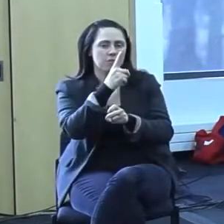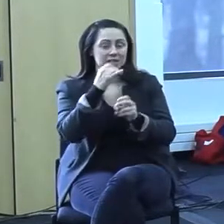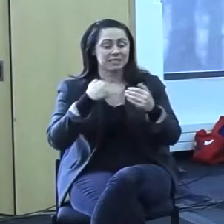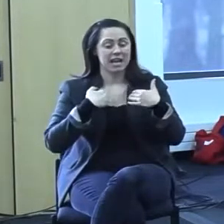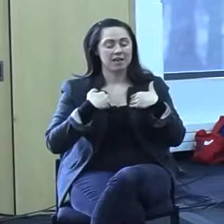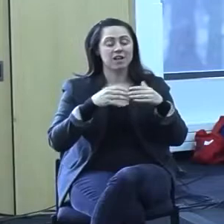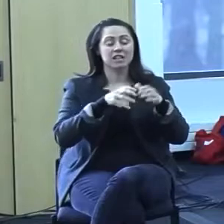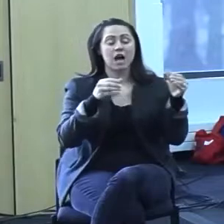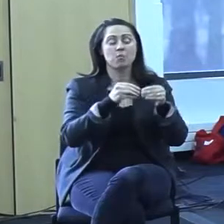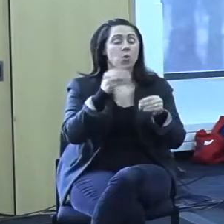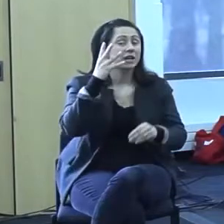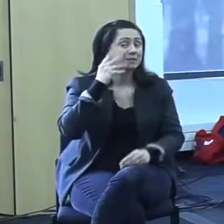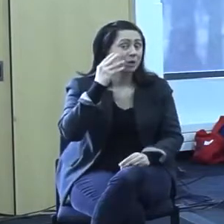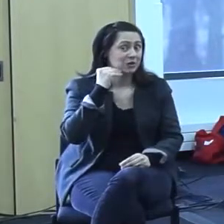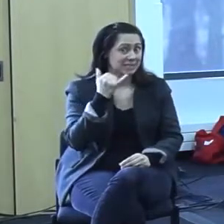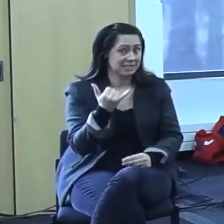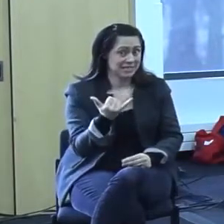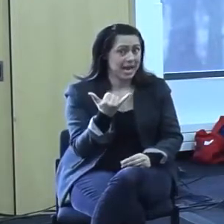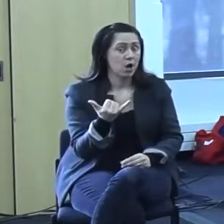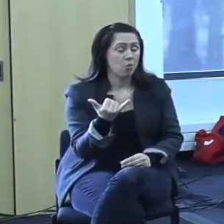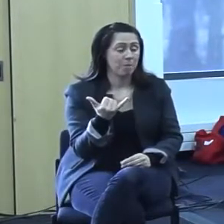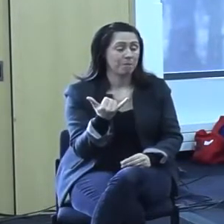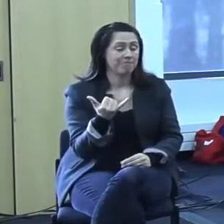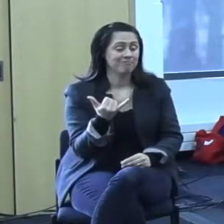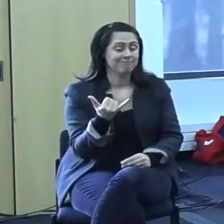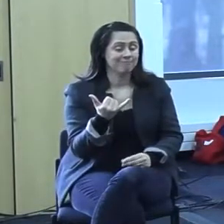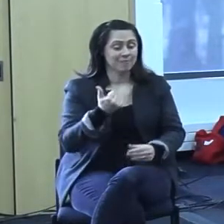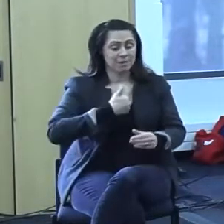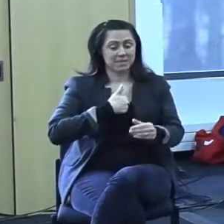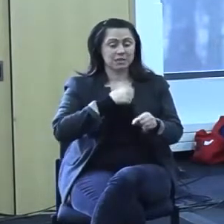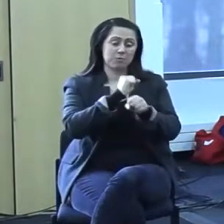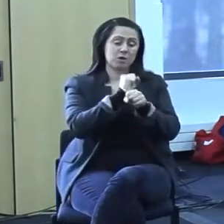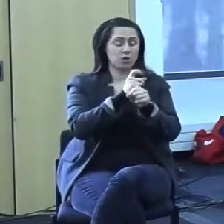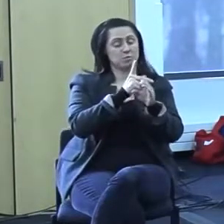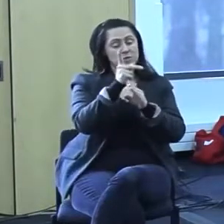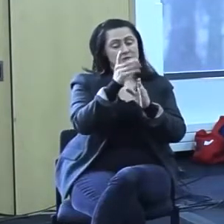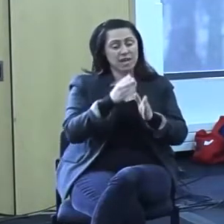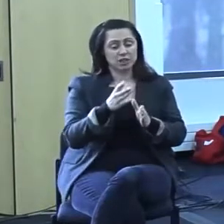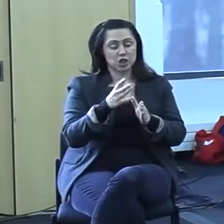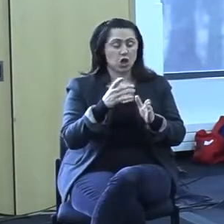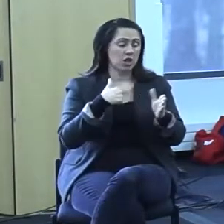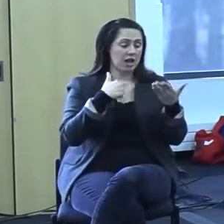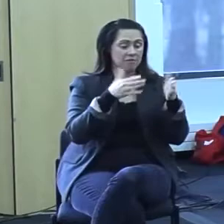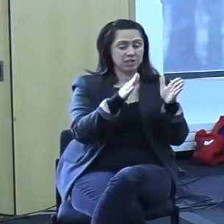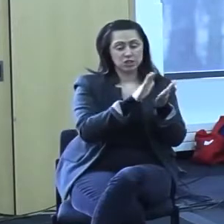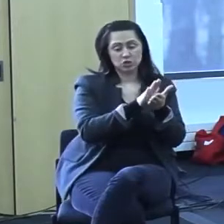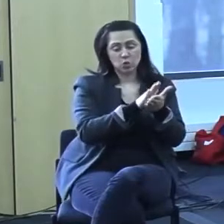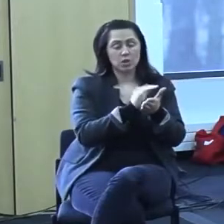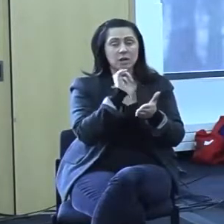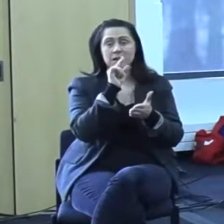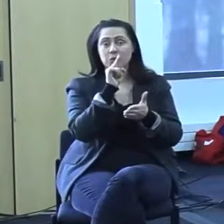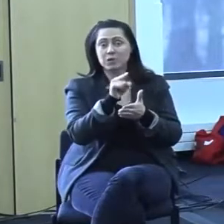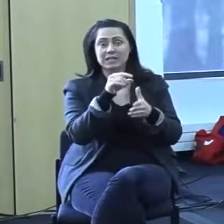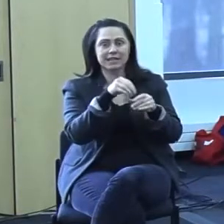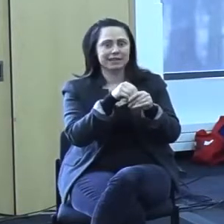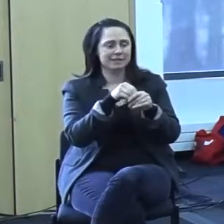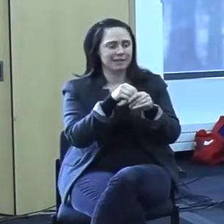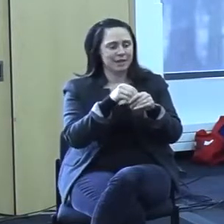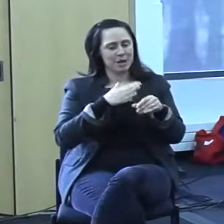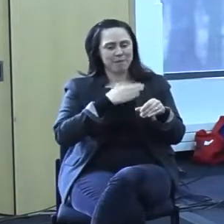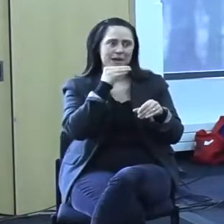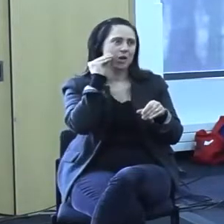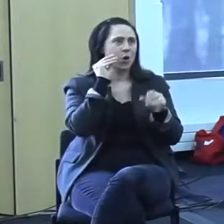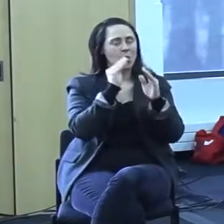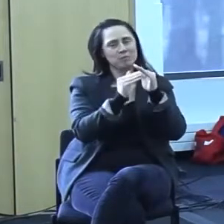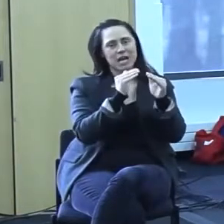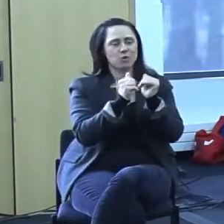lot more experiences now, being a working professional out of school. I'm not really in the bubble of my